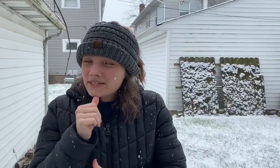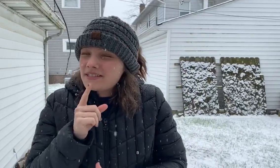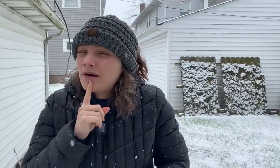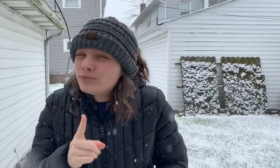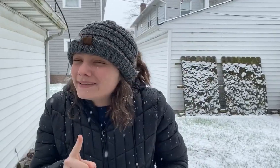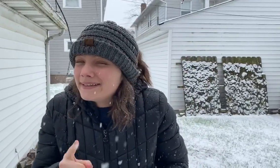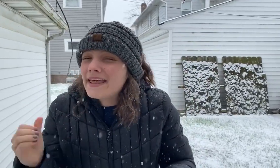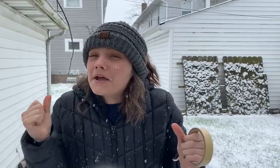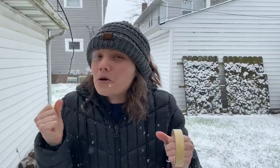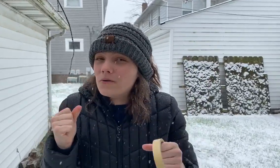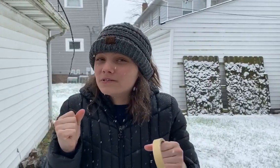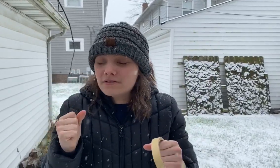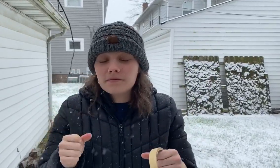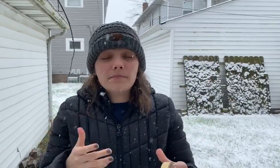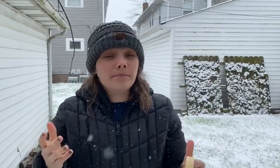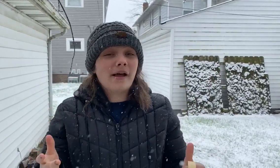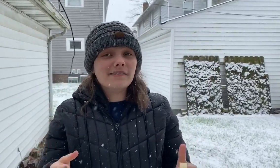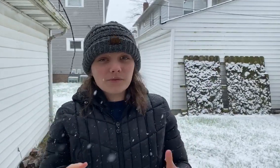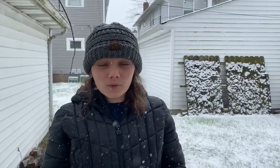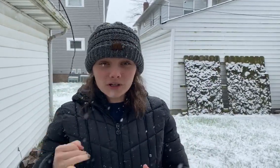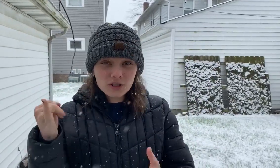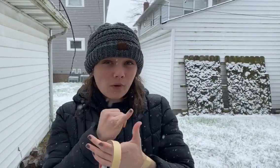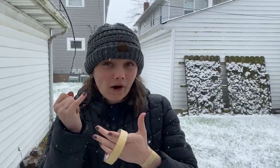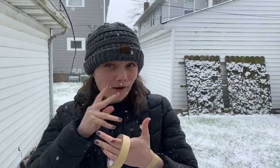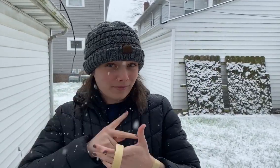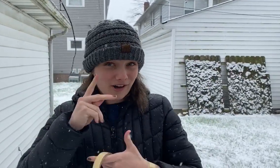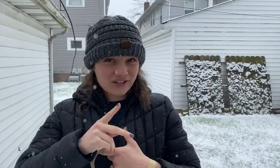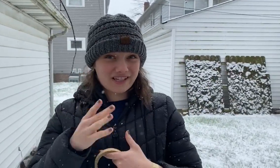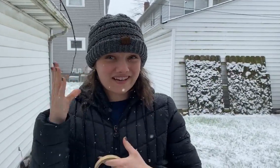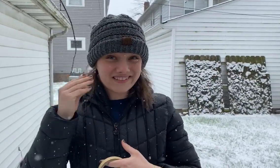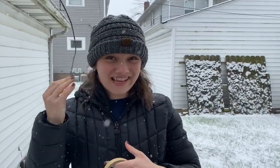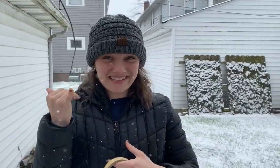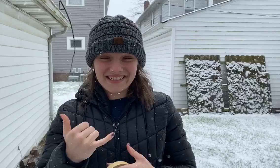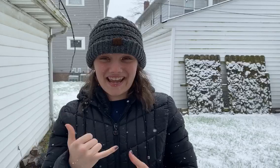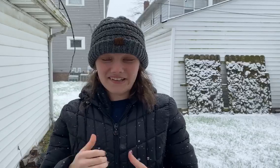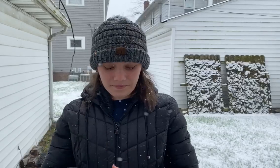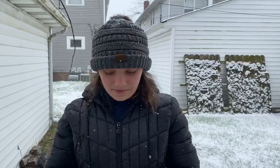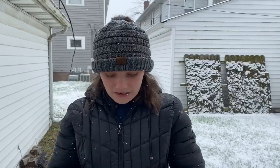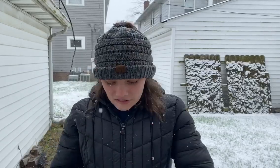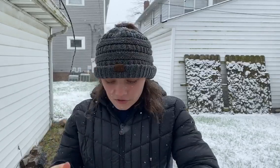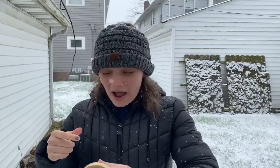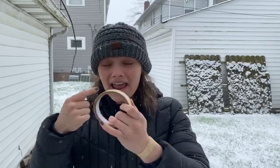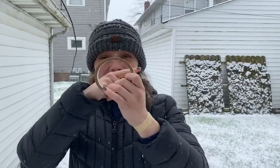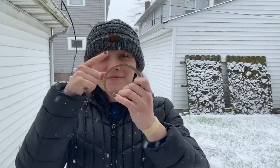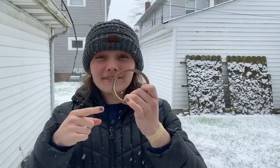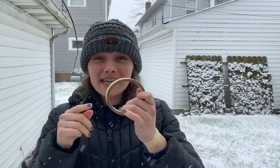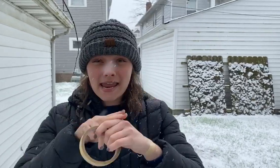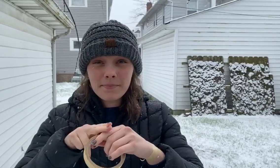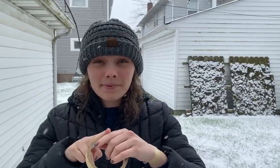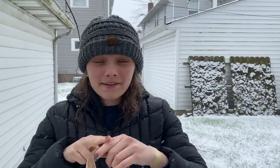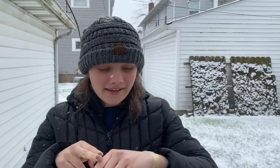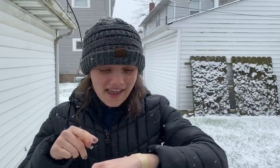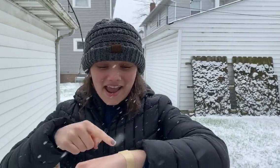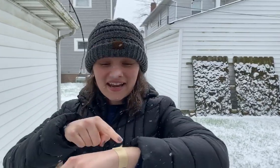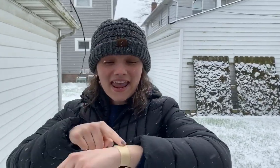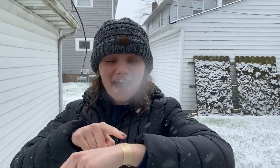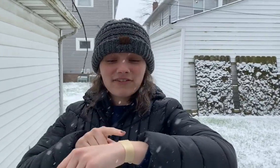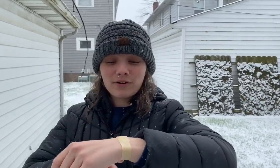not really that cold. But we're gonna do our art project outside today. So I have tape and I have it around